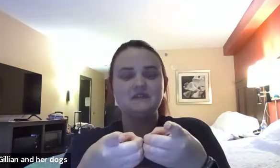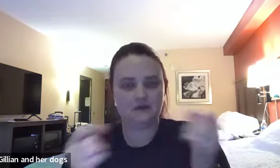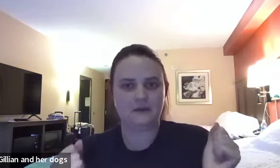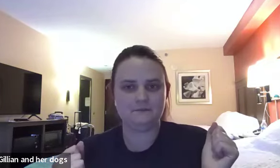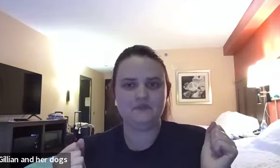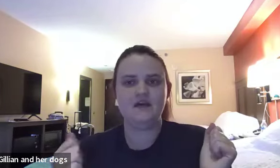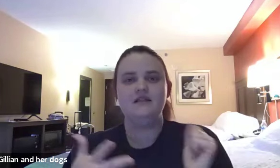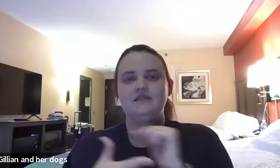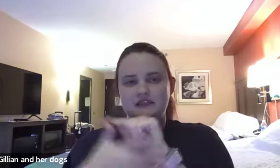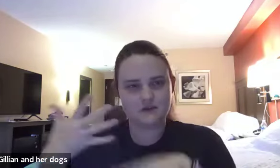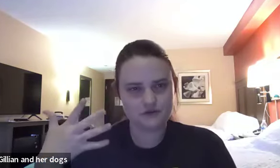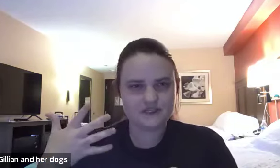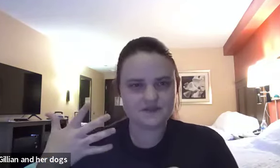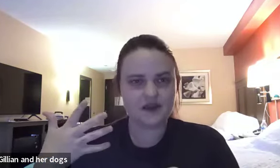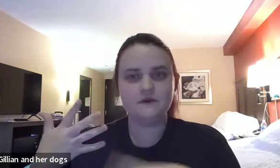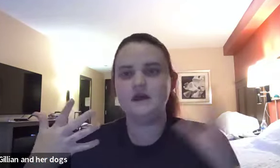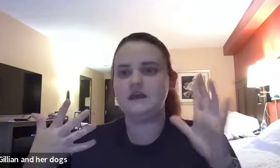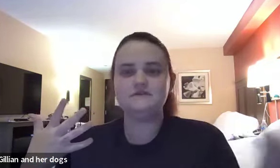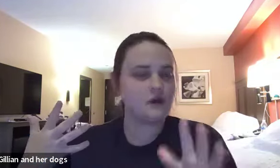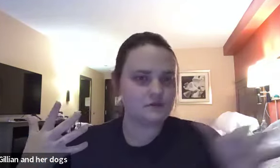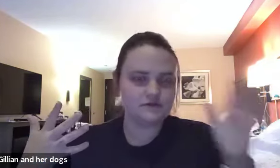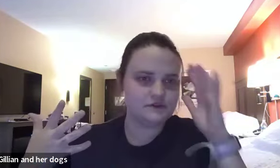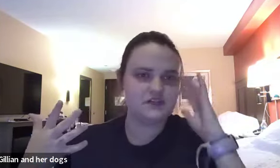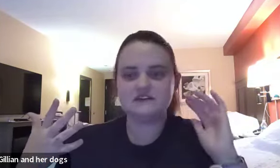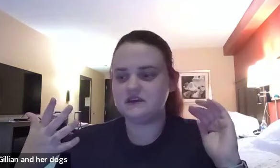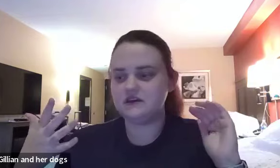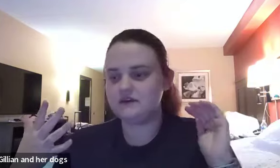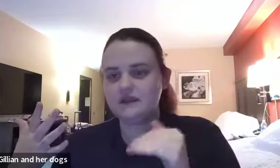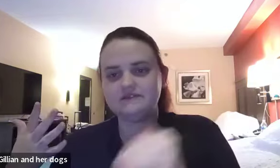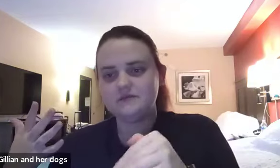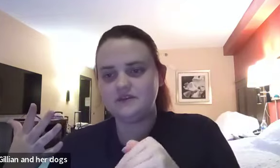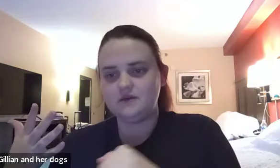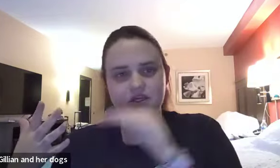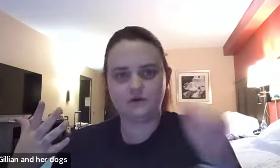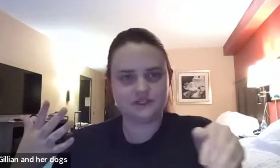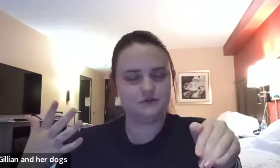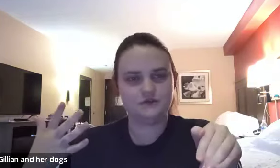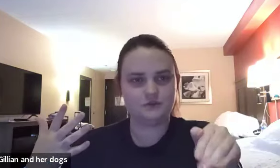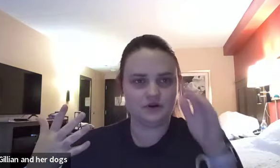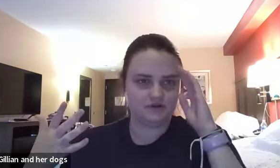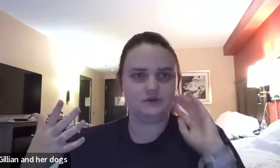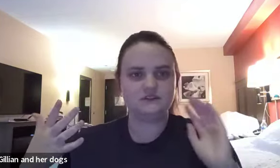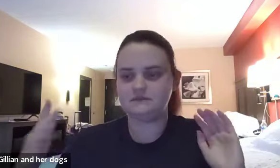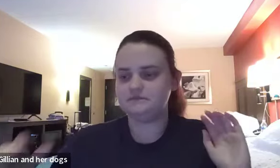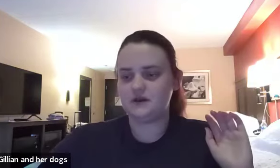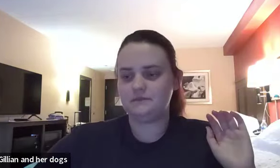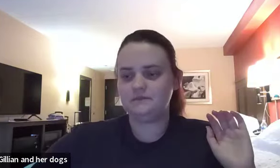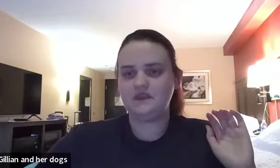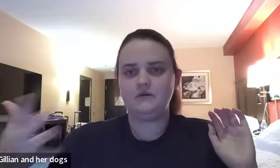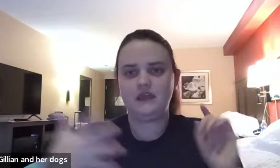Okay. Let's go through these five. If there are more foods you guys can think of, if we have time at the end, we can always do a few more afterwards. So we